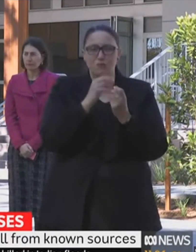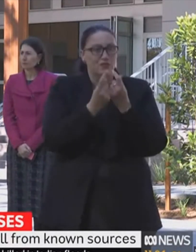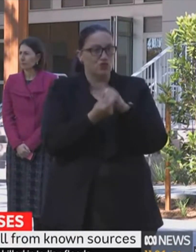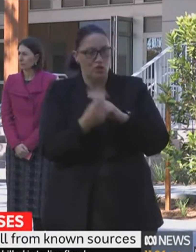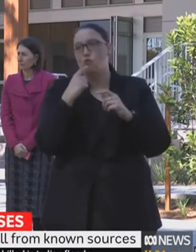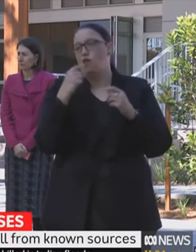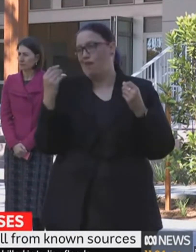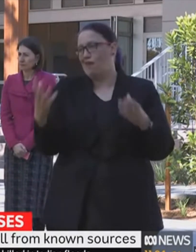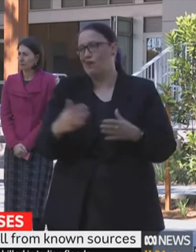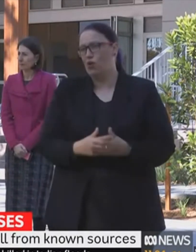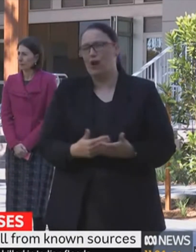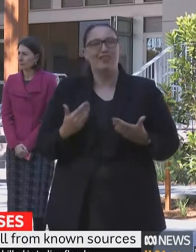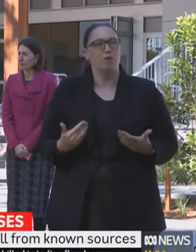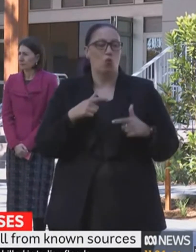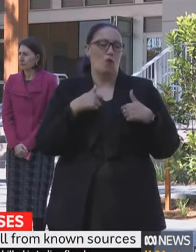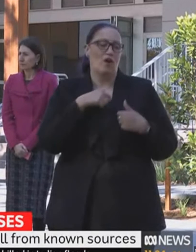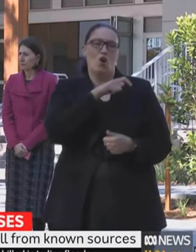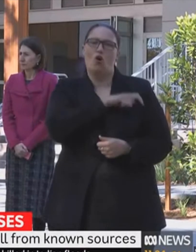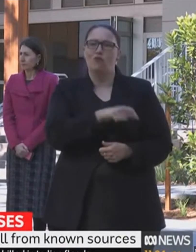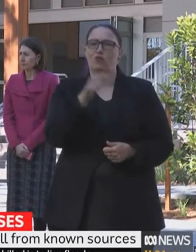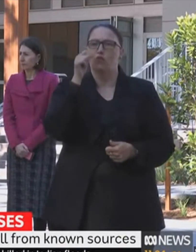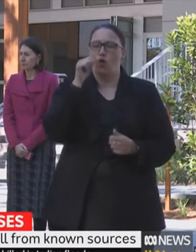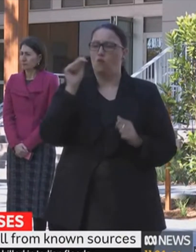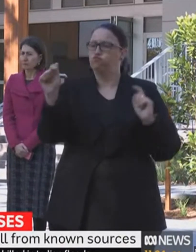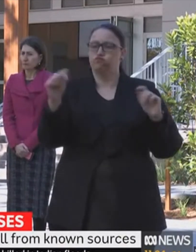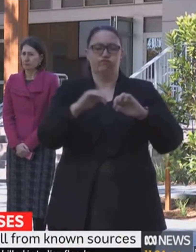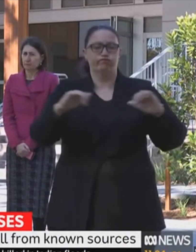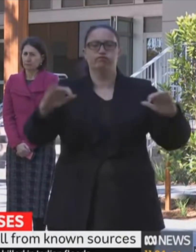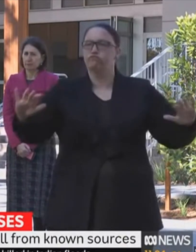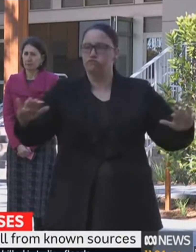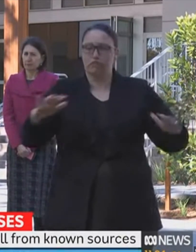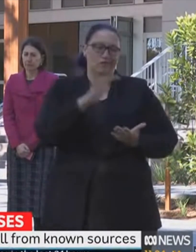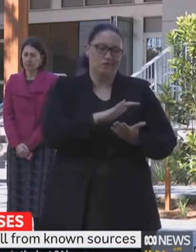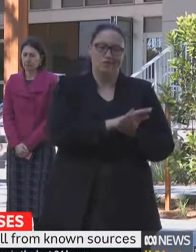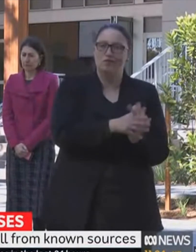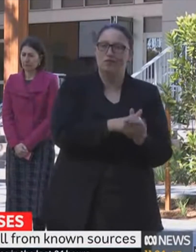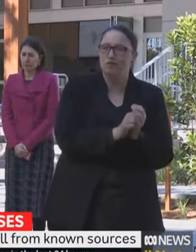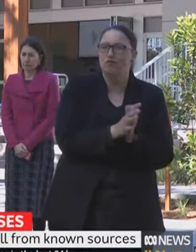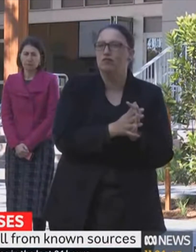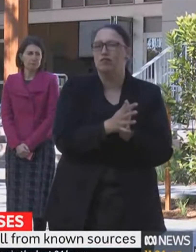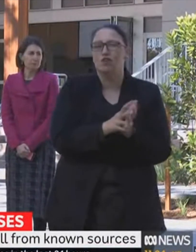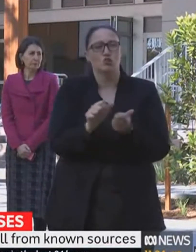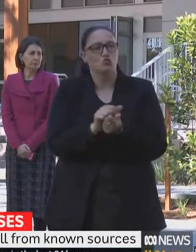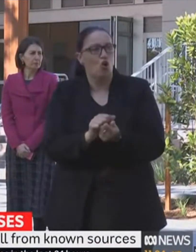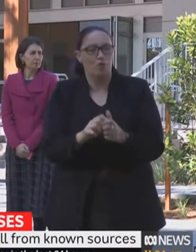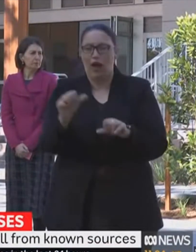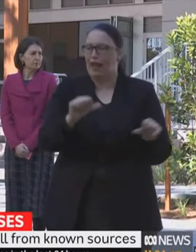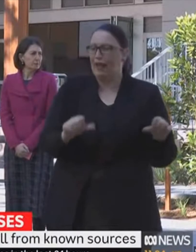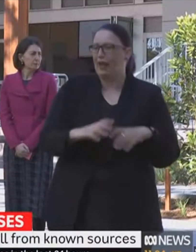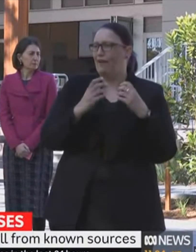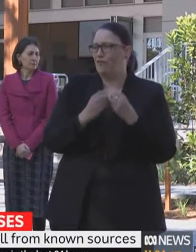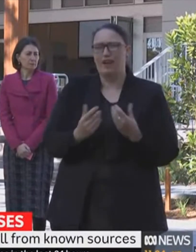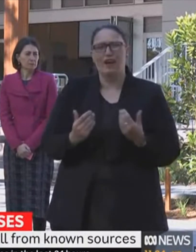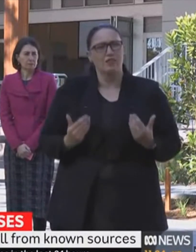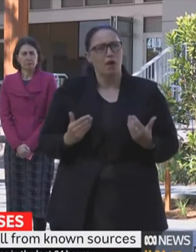the social distancing and the hygiene measures that have been put in place. And we do urge parents